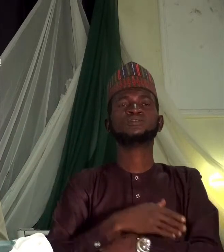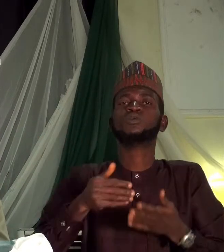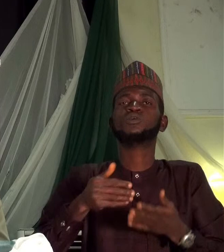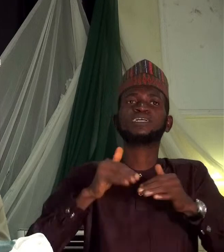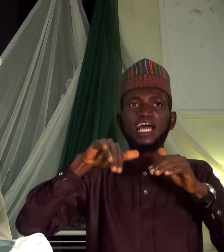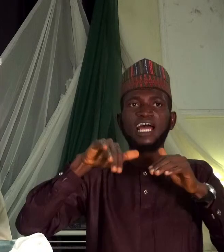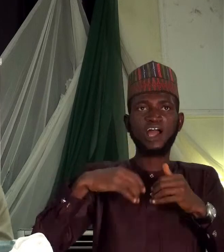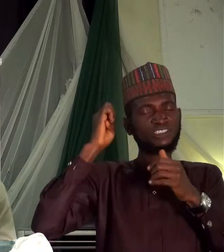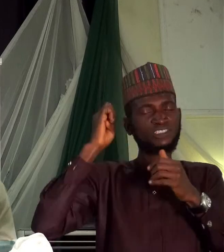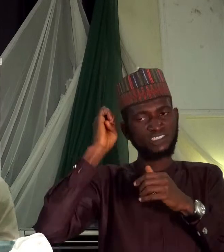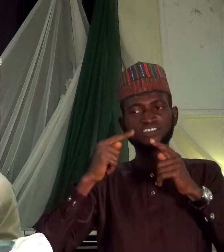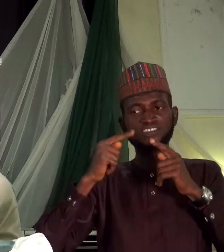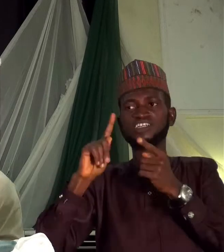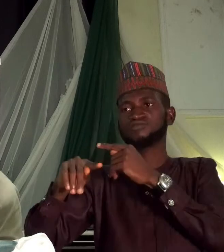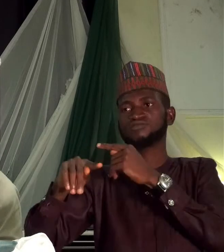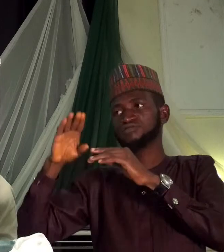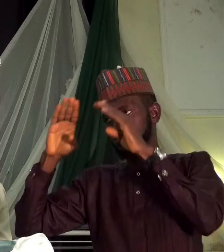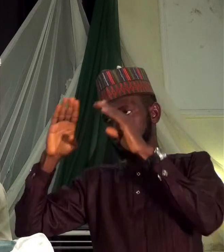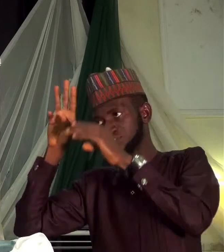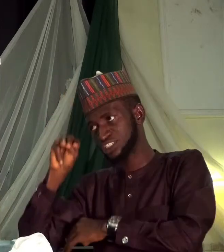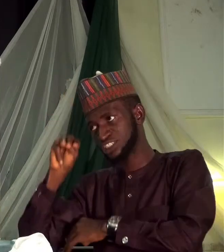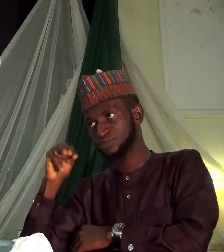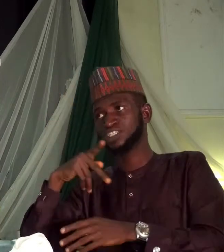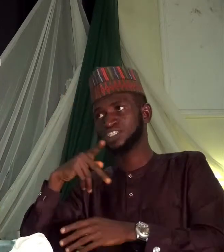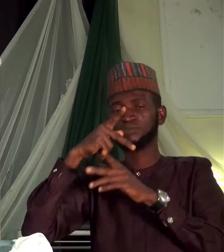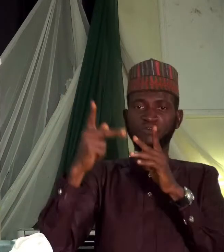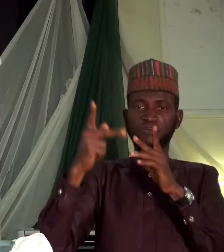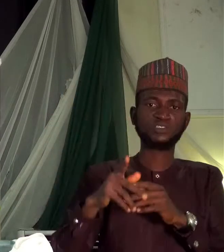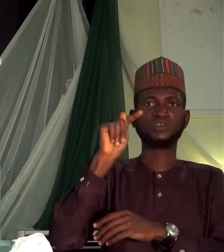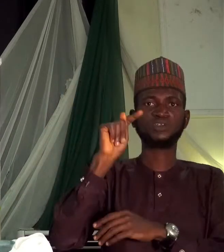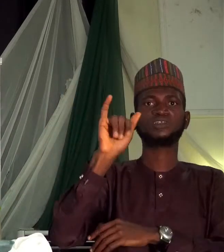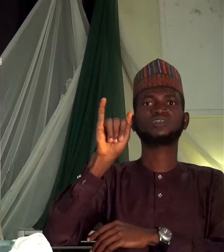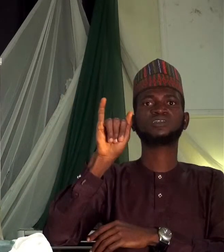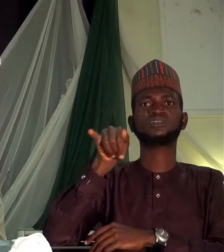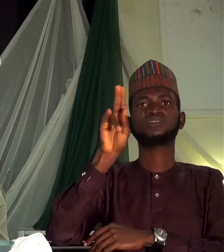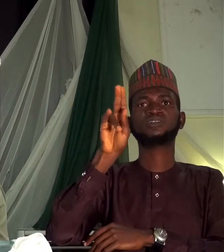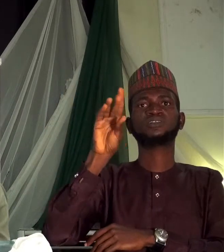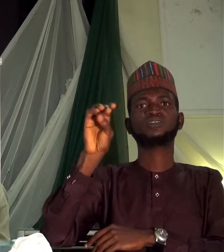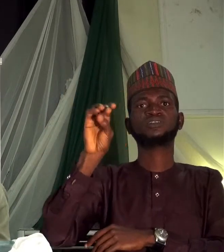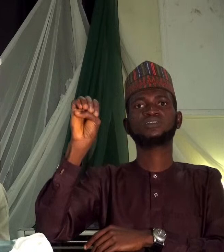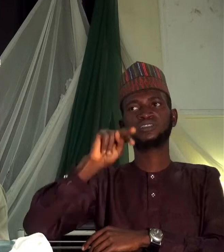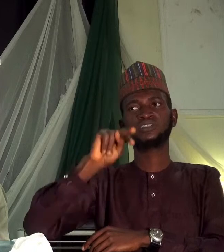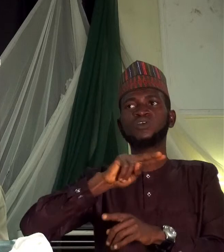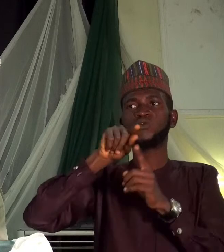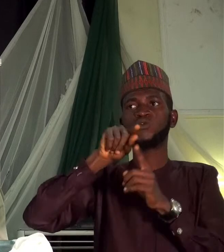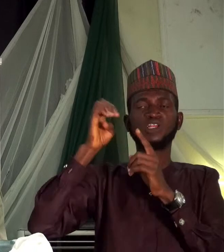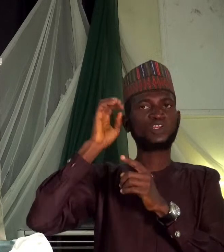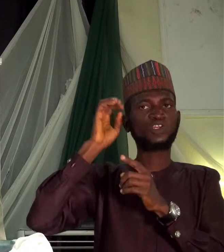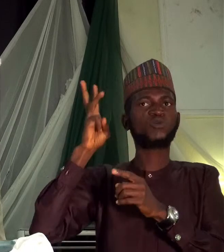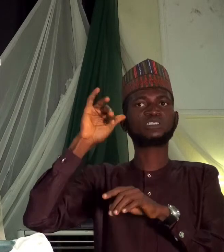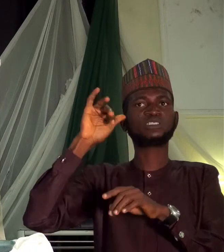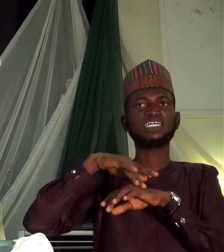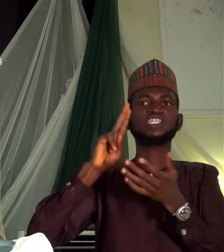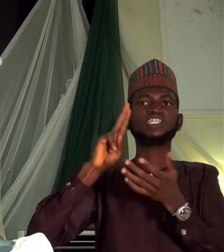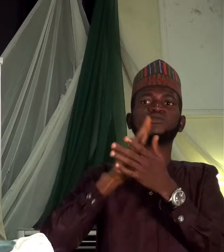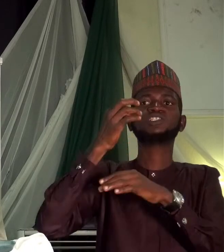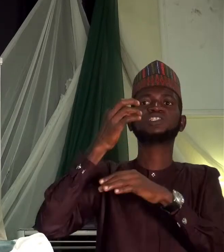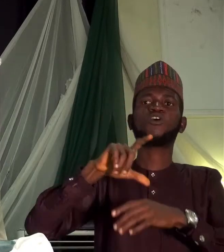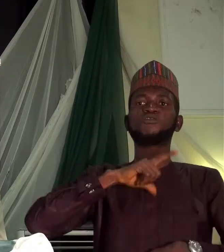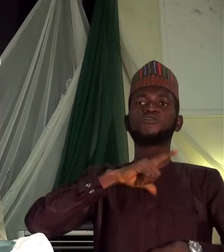mi professor Tajuddin Yusuf nigba ta wa ni ilewe ajo wa ni university of lagos nigba kan ri